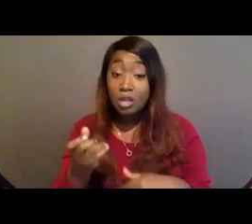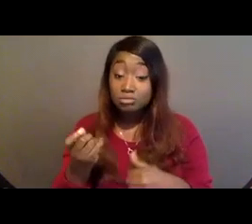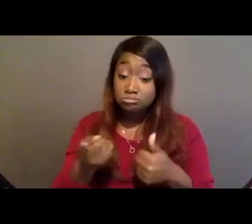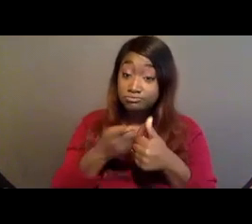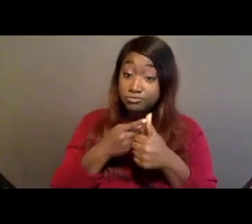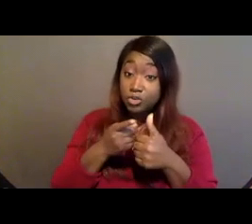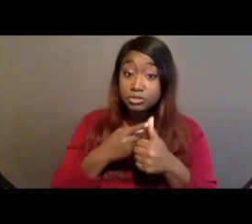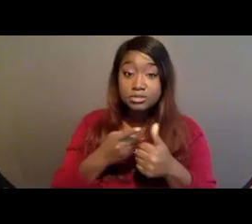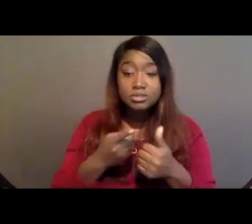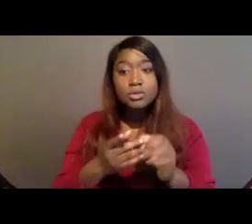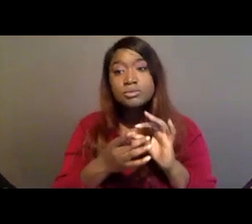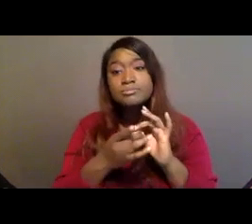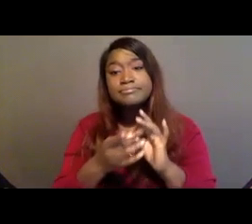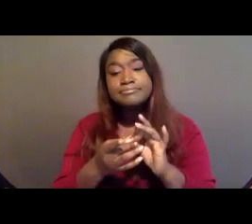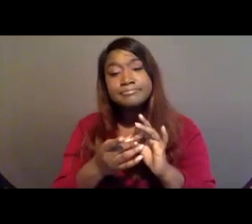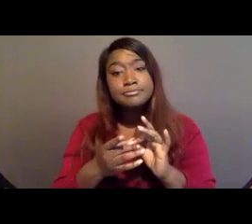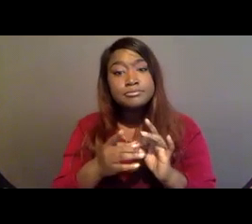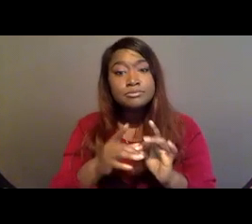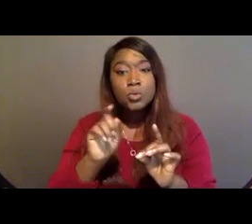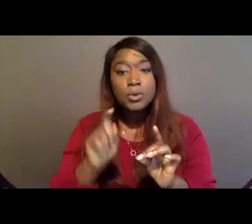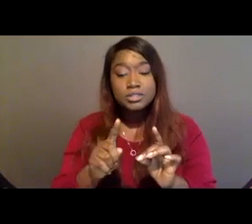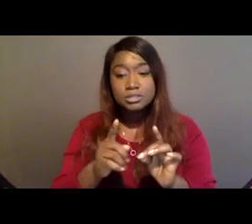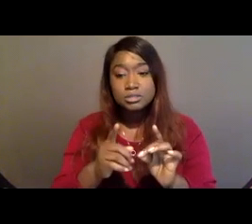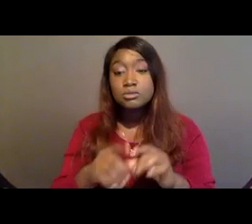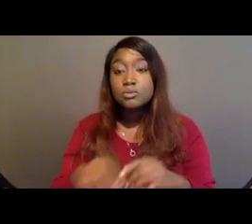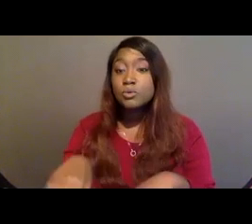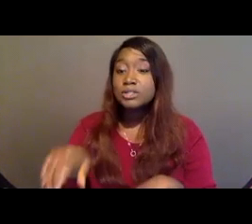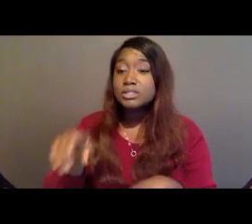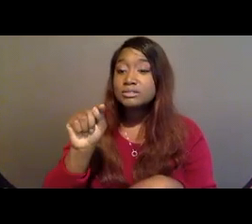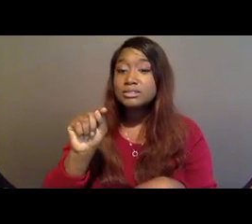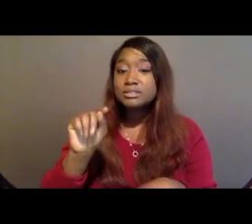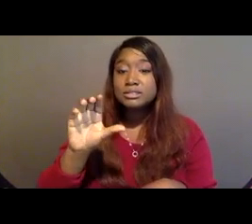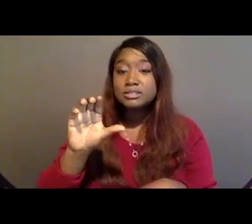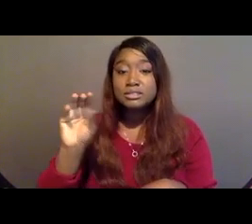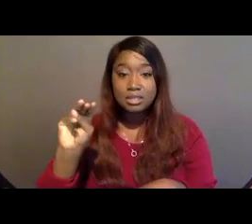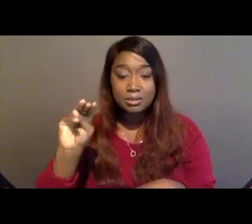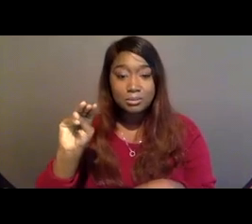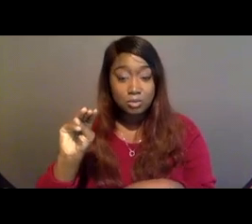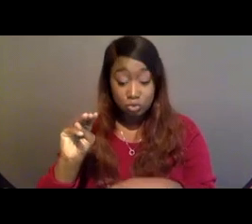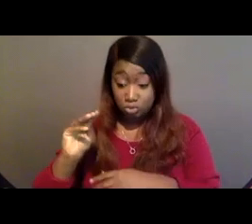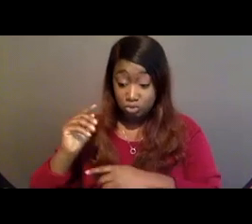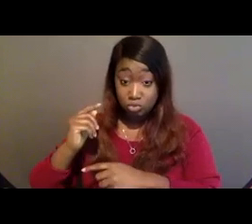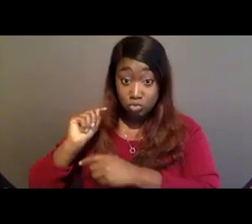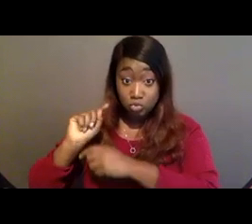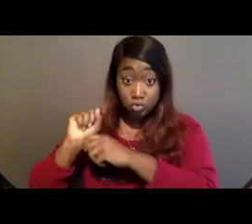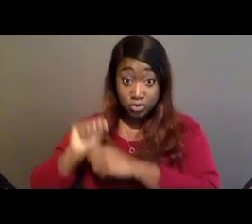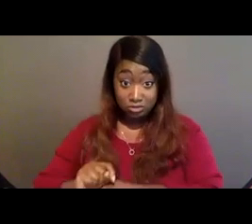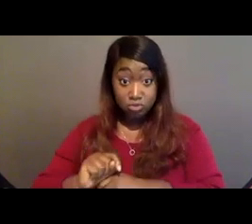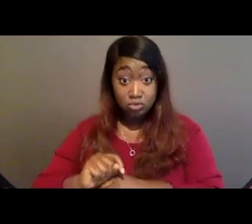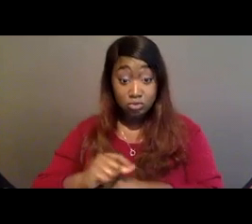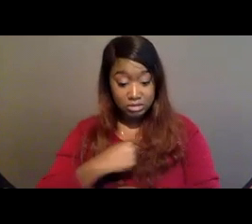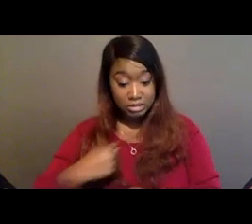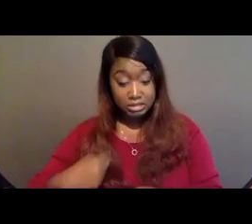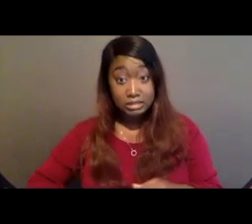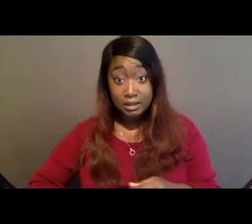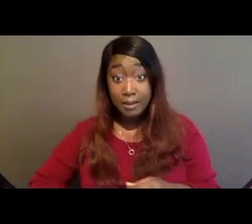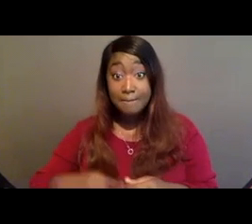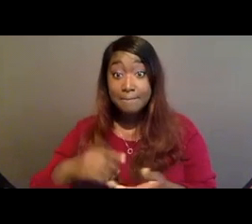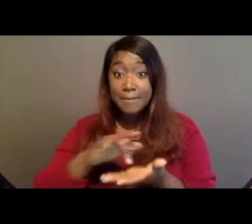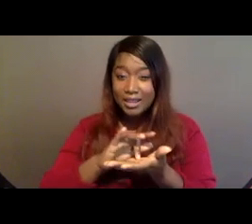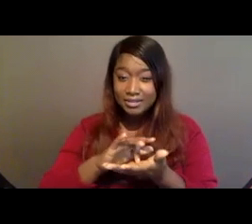the moniker of TCM, traditional Chinese medicine. This has a little bit of a